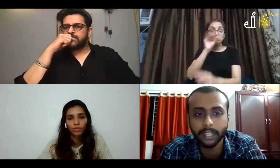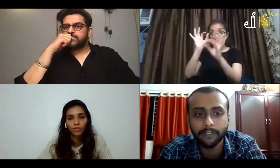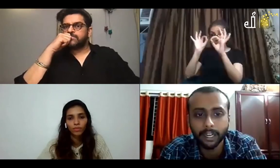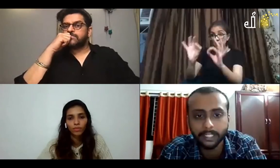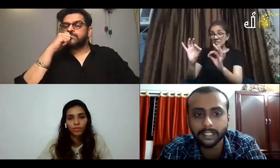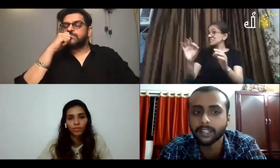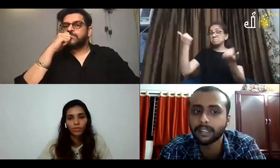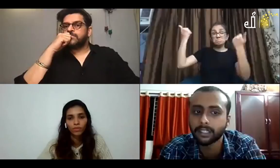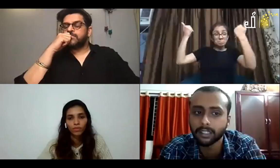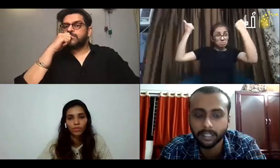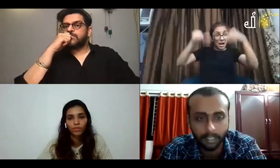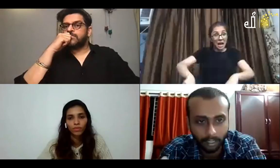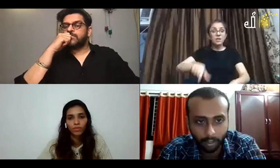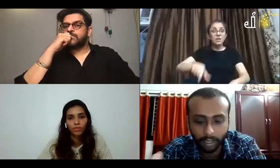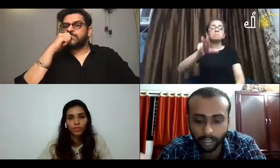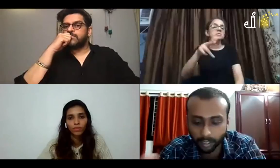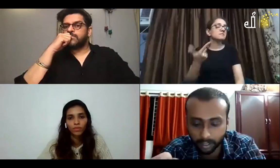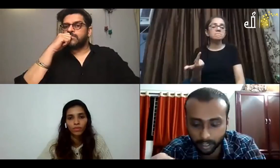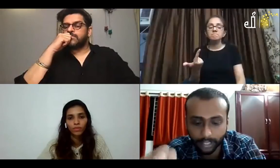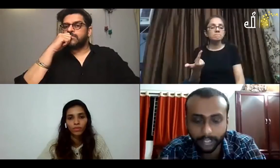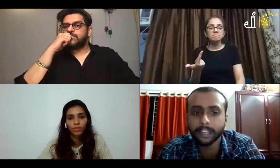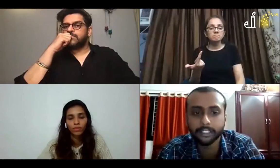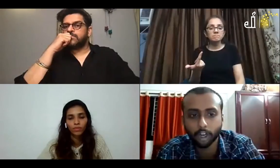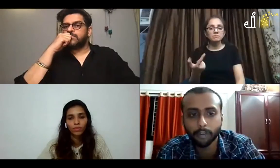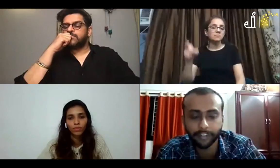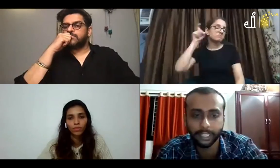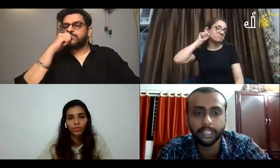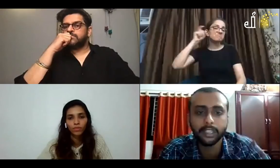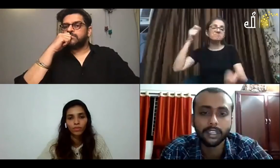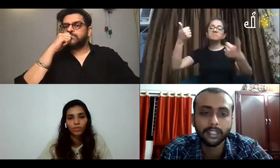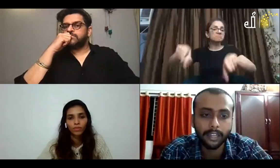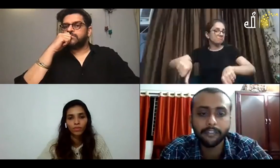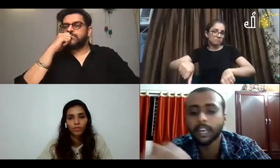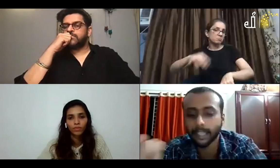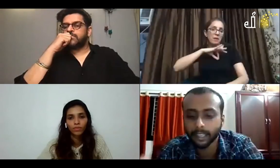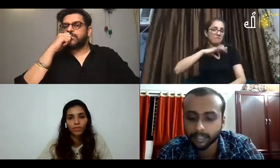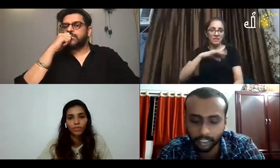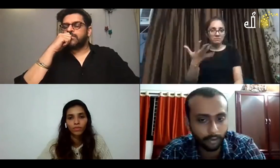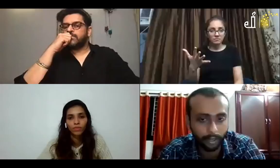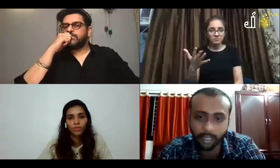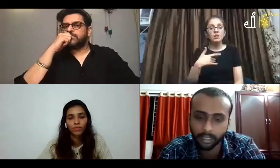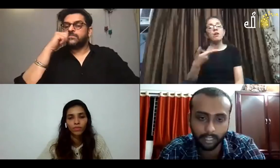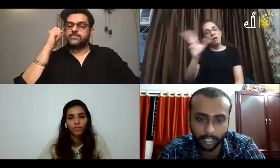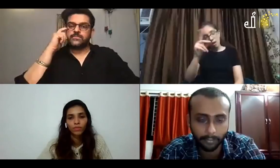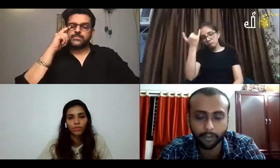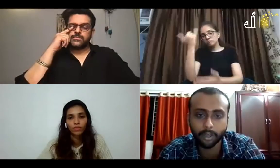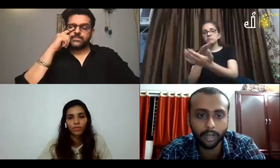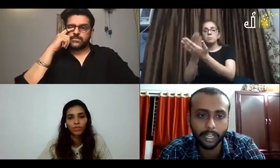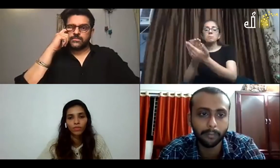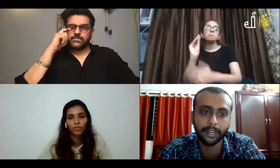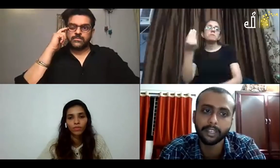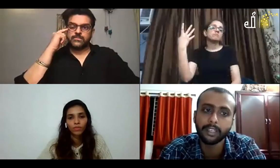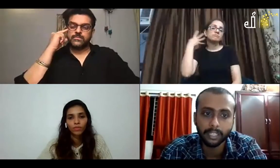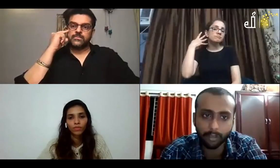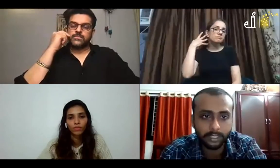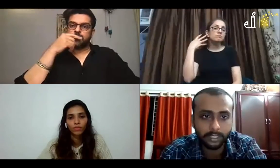poor, then we understand that the hearing aid is not benefiting, then we again suggest for recommend for a cochlear